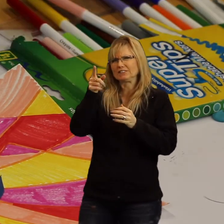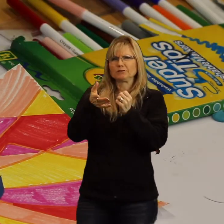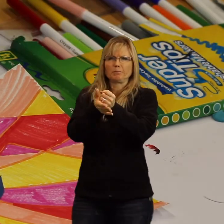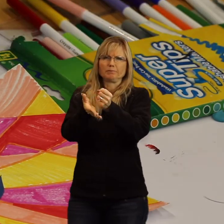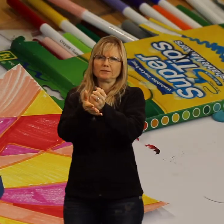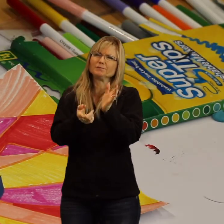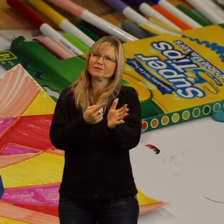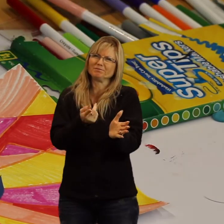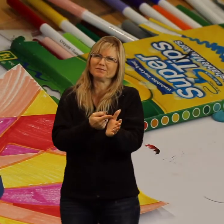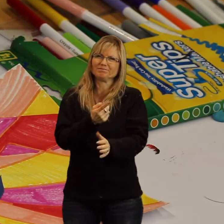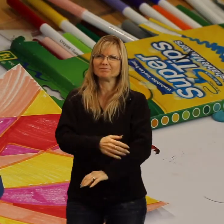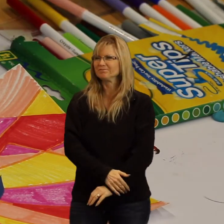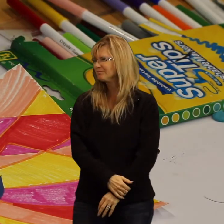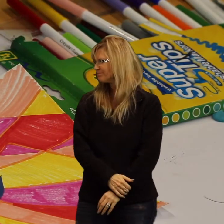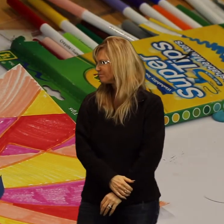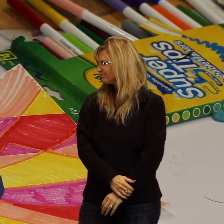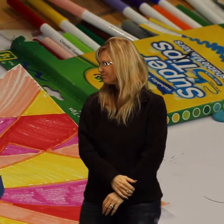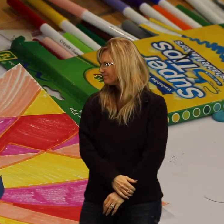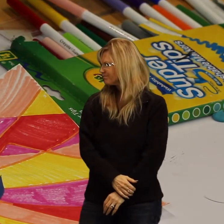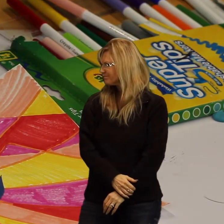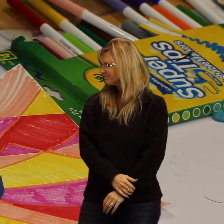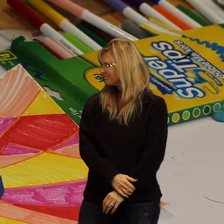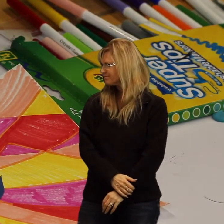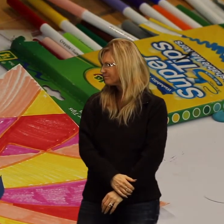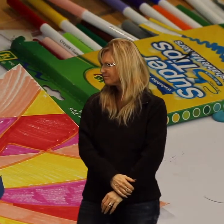help sometimes.